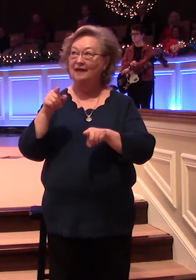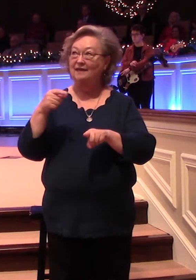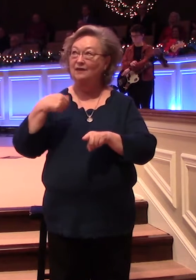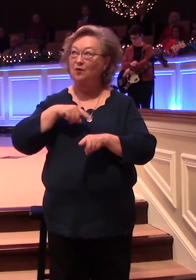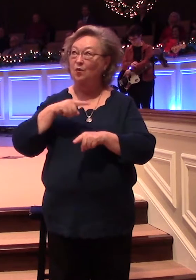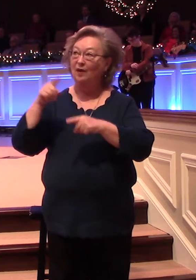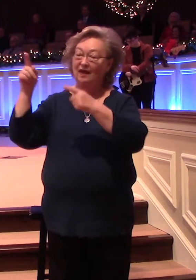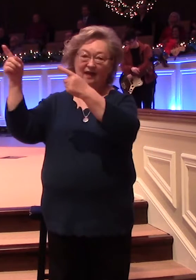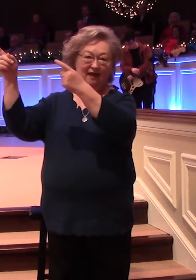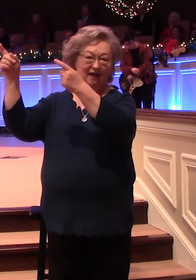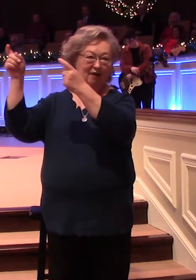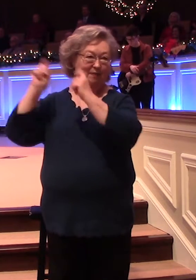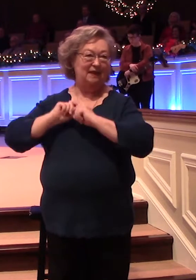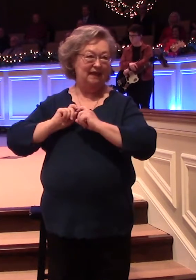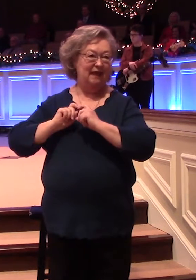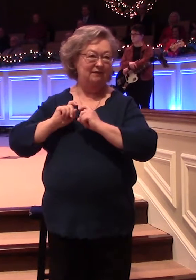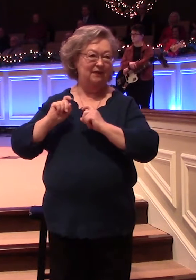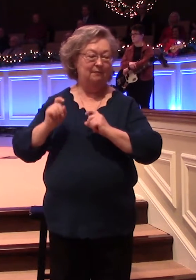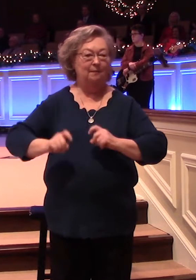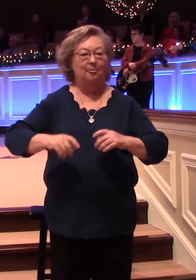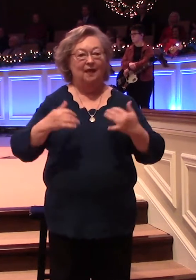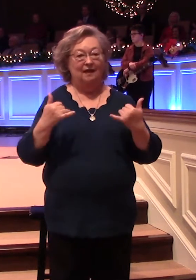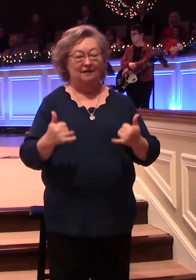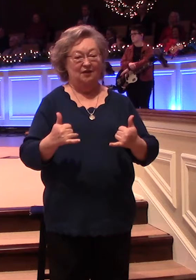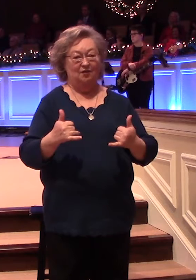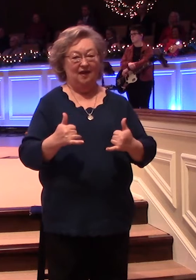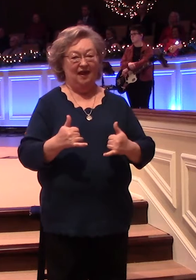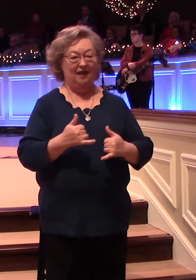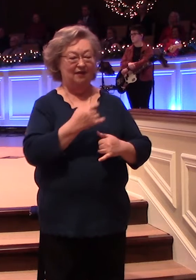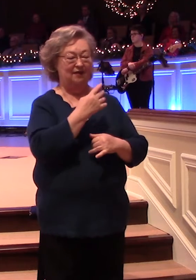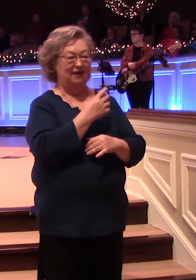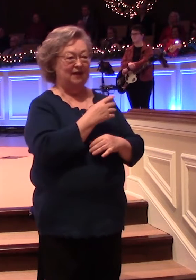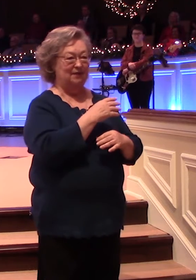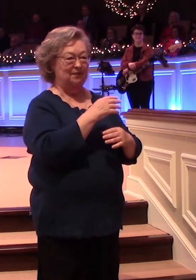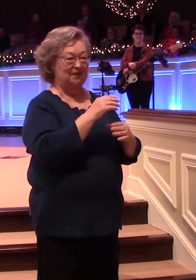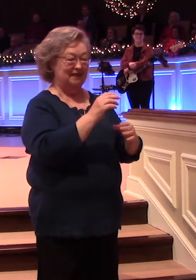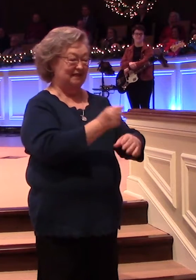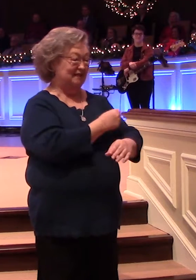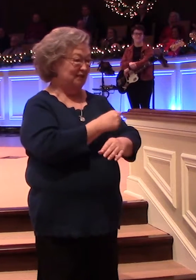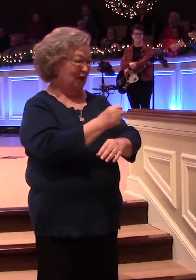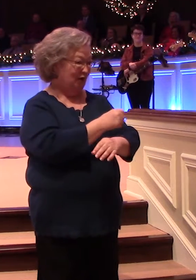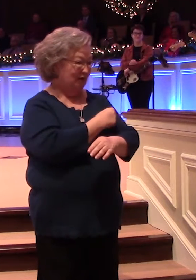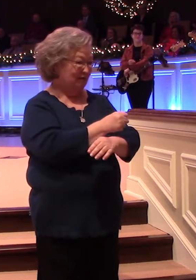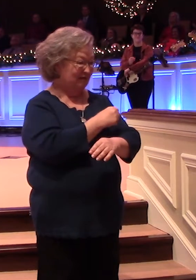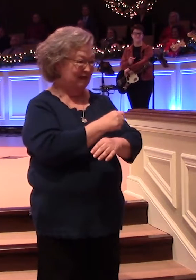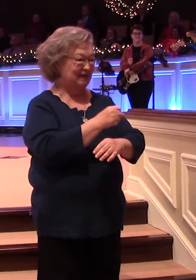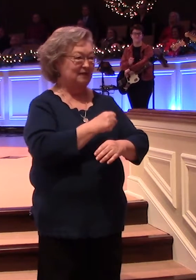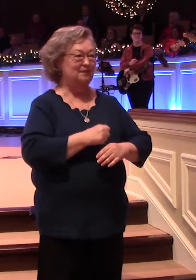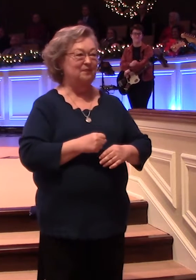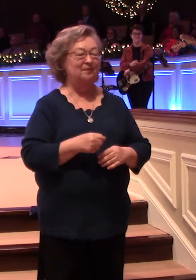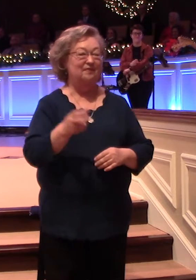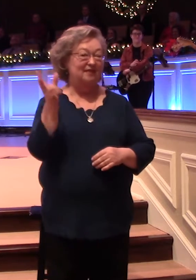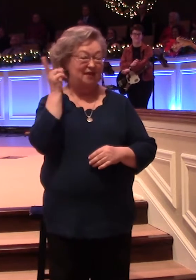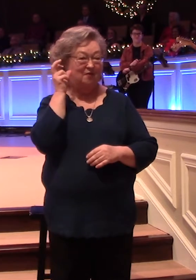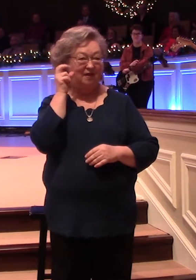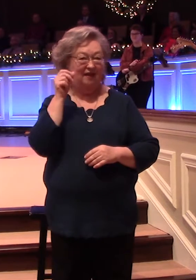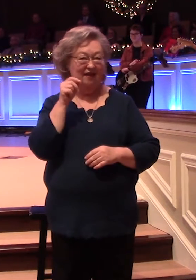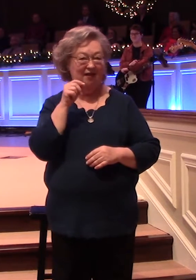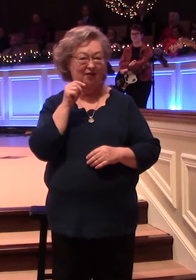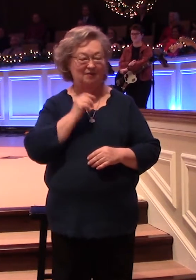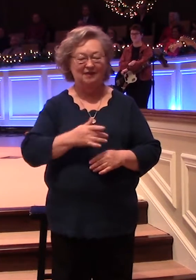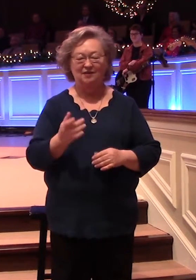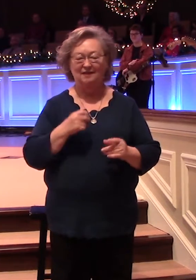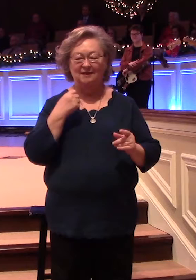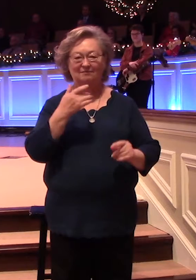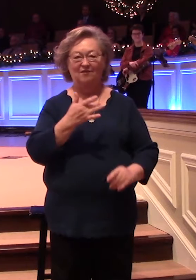that the quartet is about to share is not a song that jumps to your mind for Christmas, but it's the very heart of what Christmas is